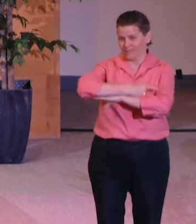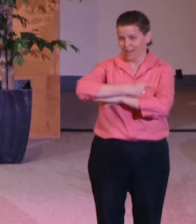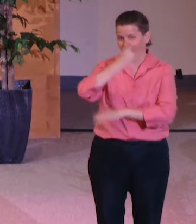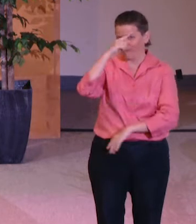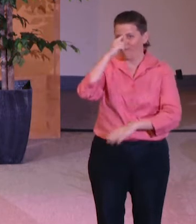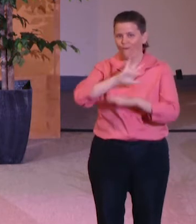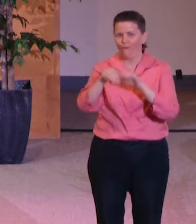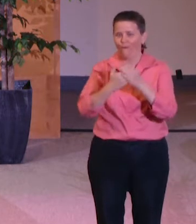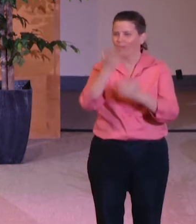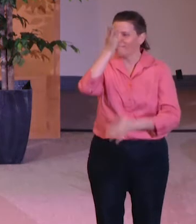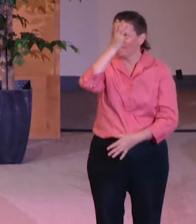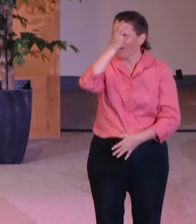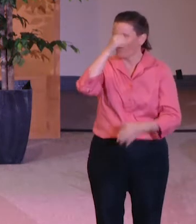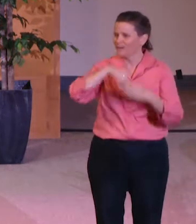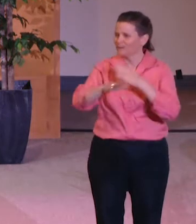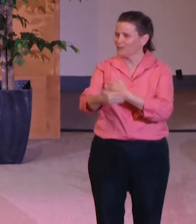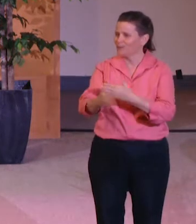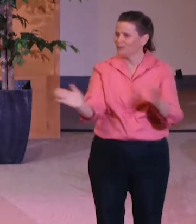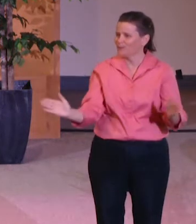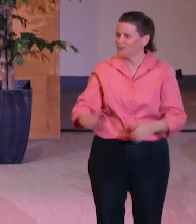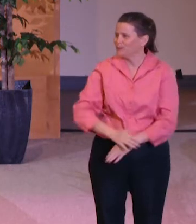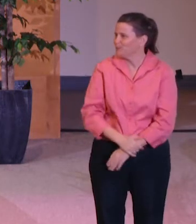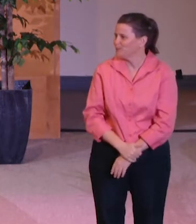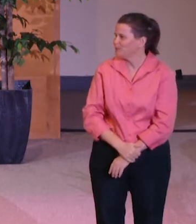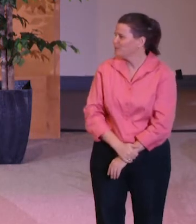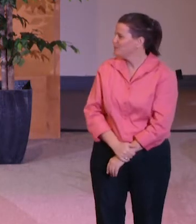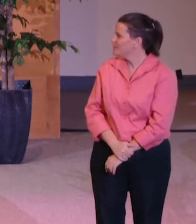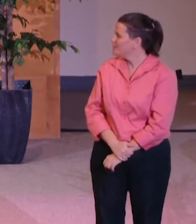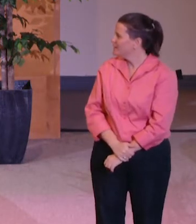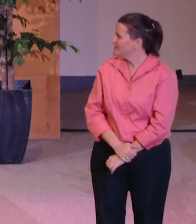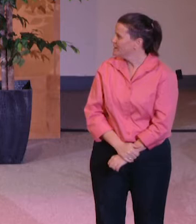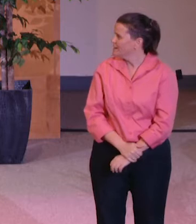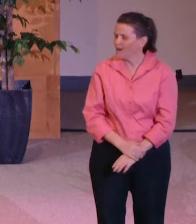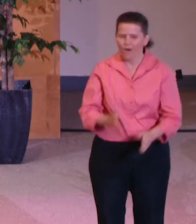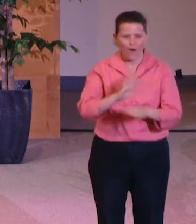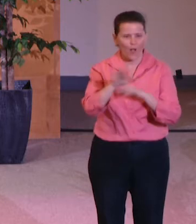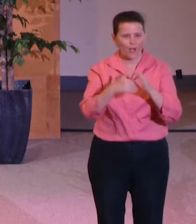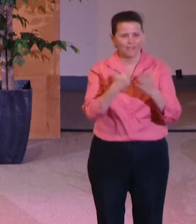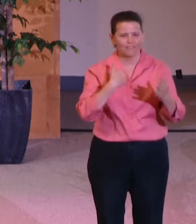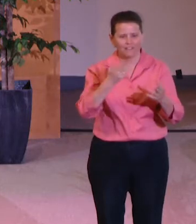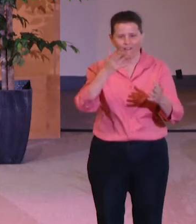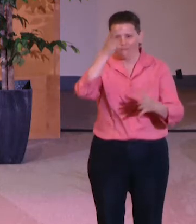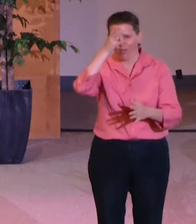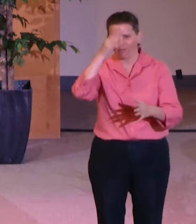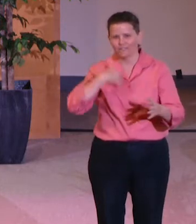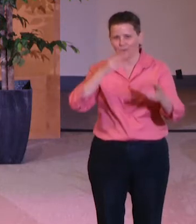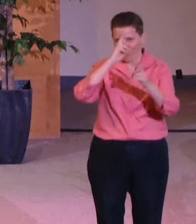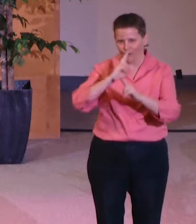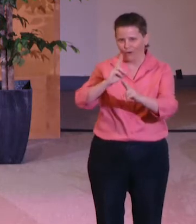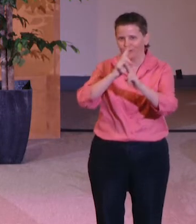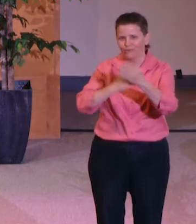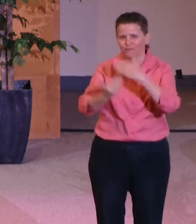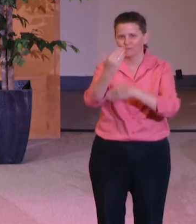everyone who has a father. Happy Father's Day. Let's hold our divine fathers in esteem and honor this morning as we get ready